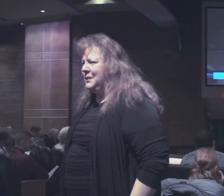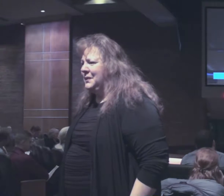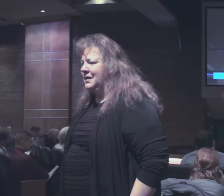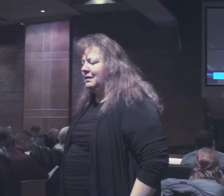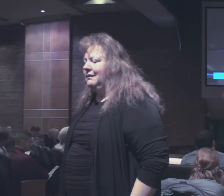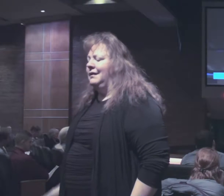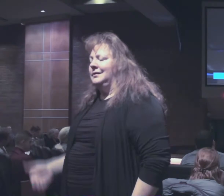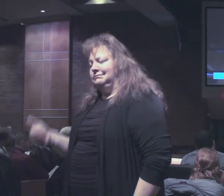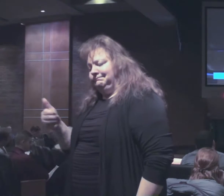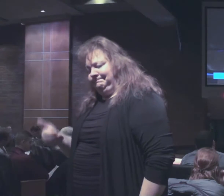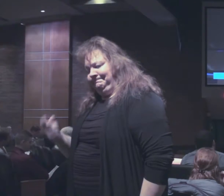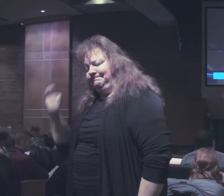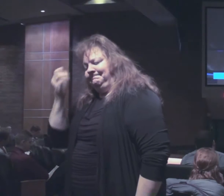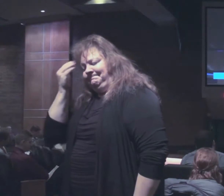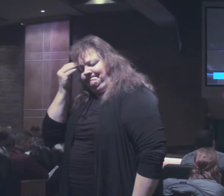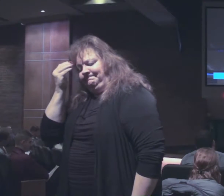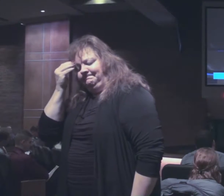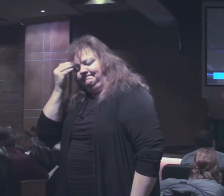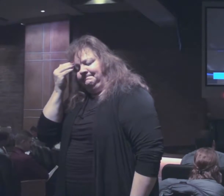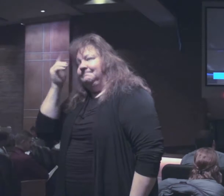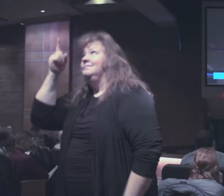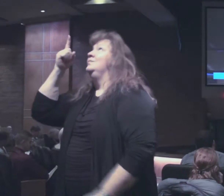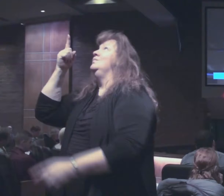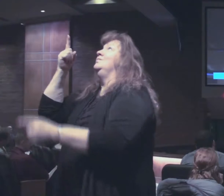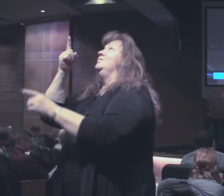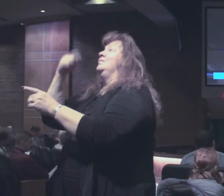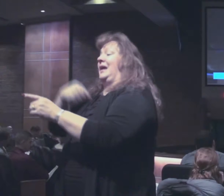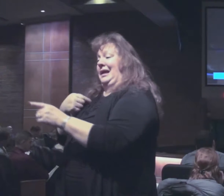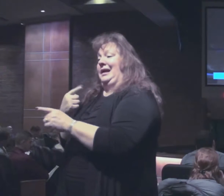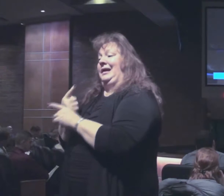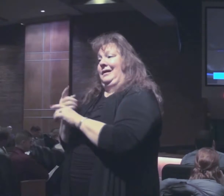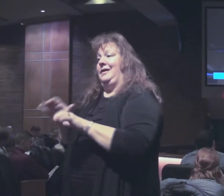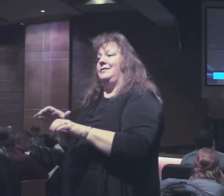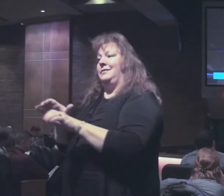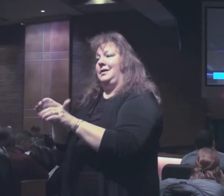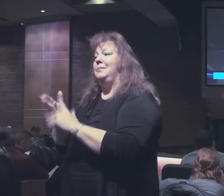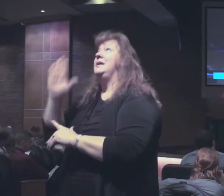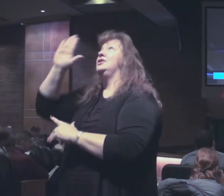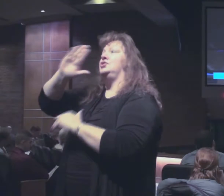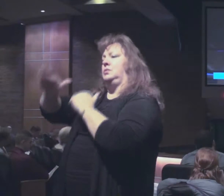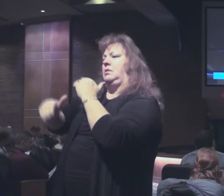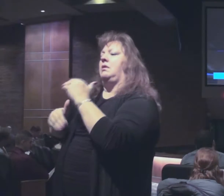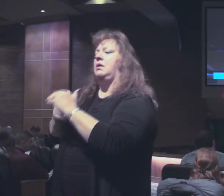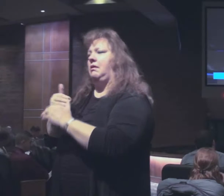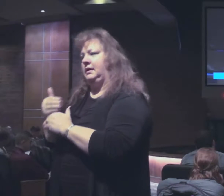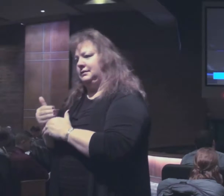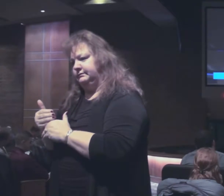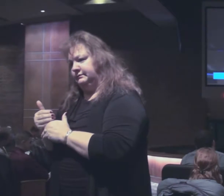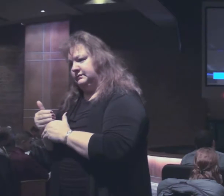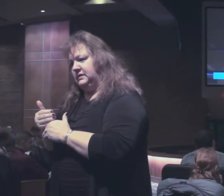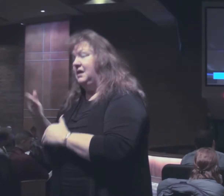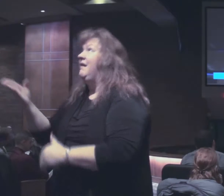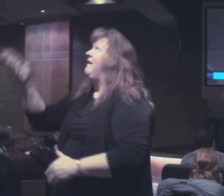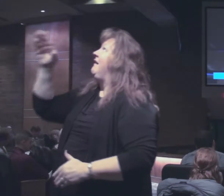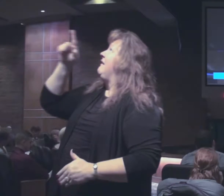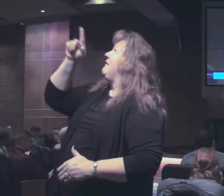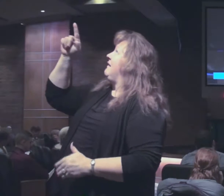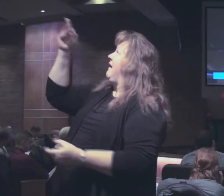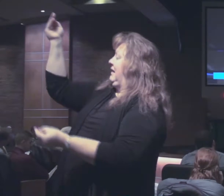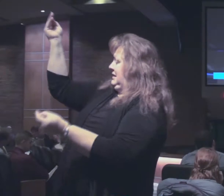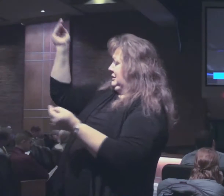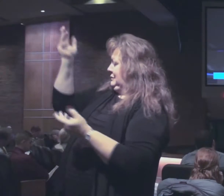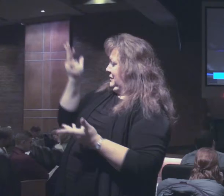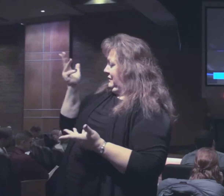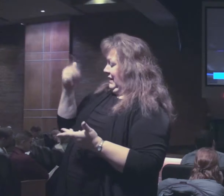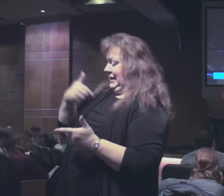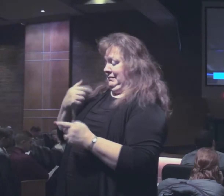He recognizes that he is righteous by the graciousness of God. God has